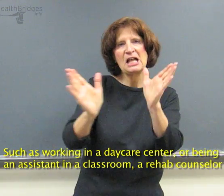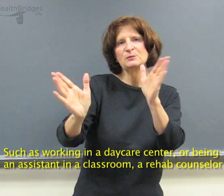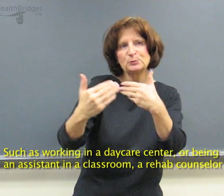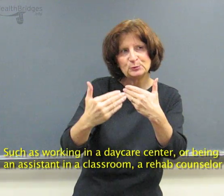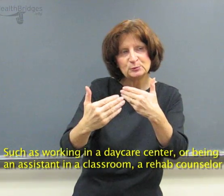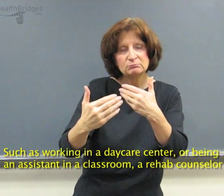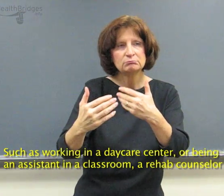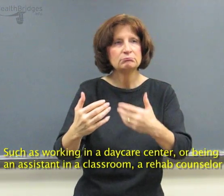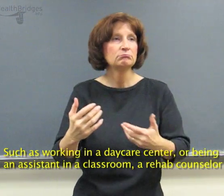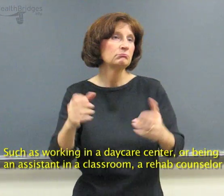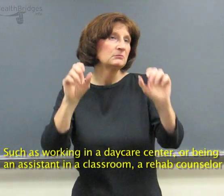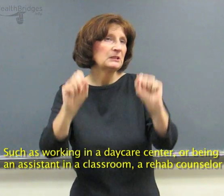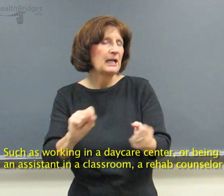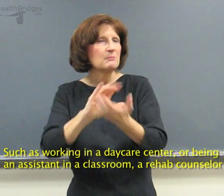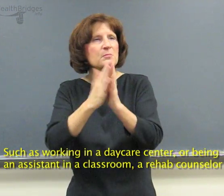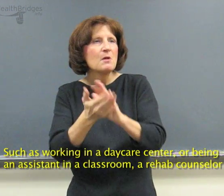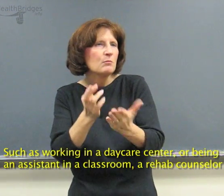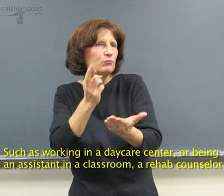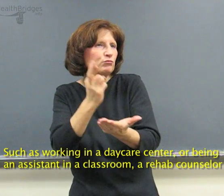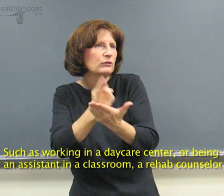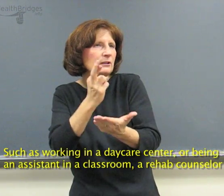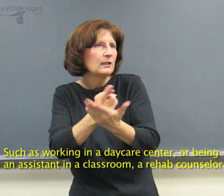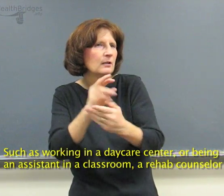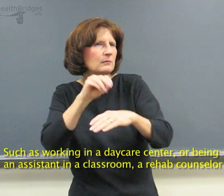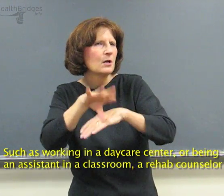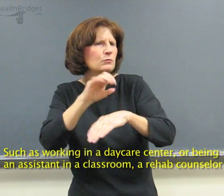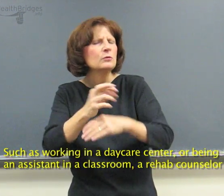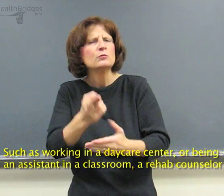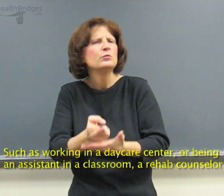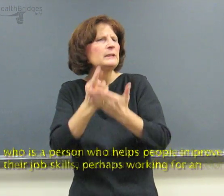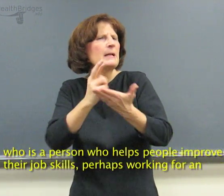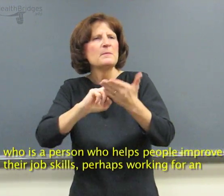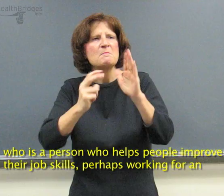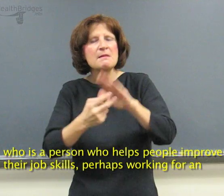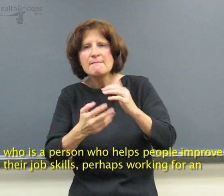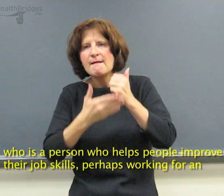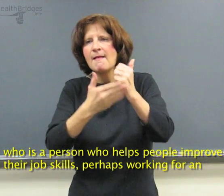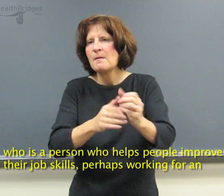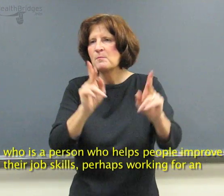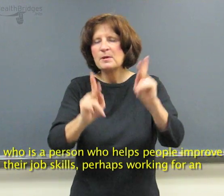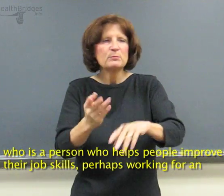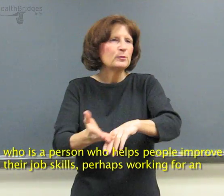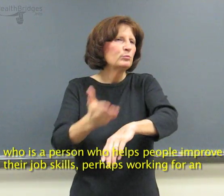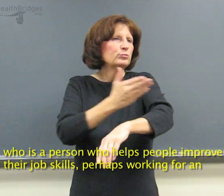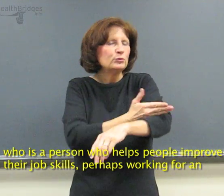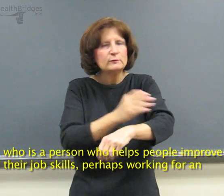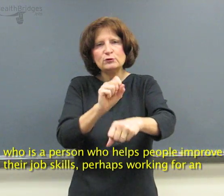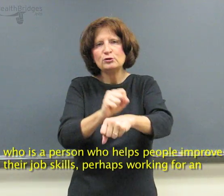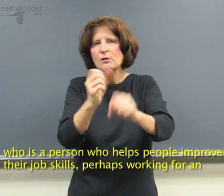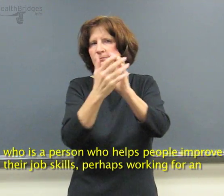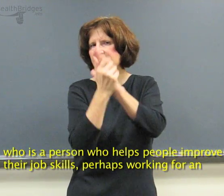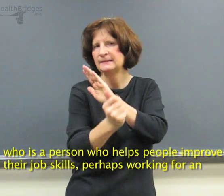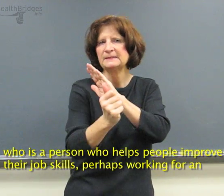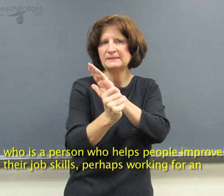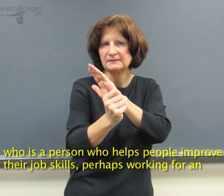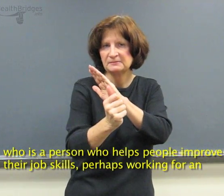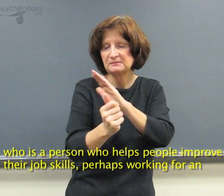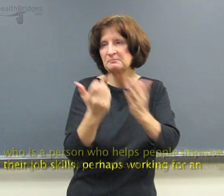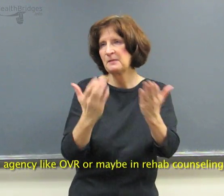being an assistant in a classroom, a rehab counselor who is a person who helps people improve